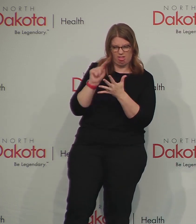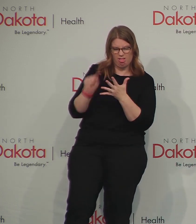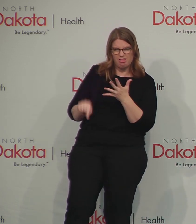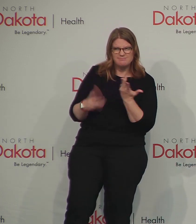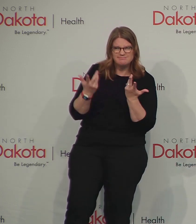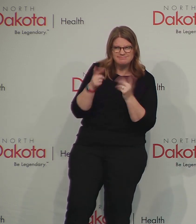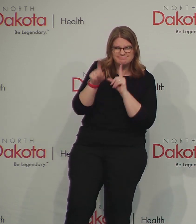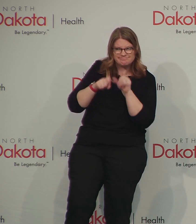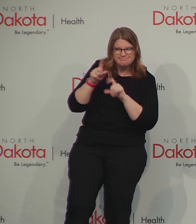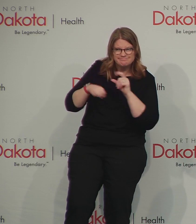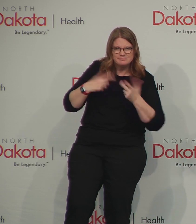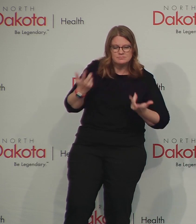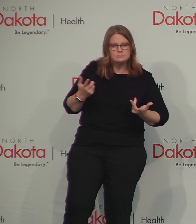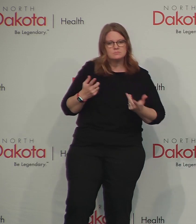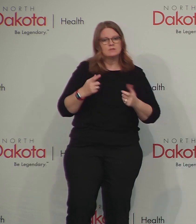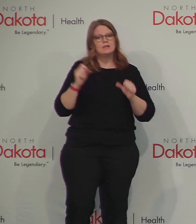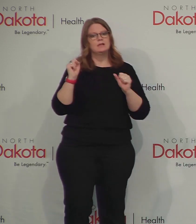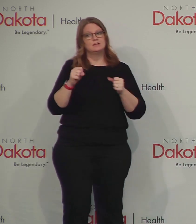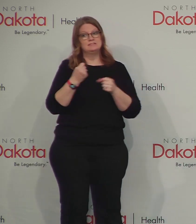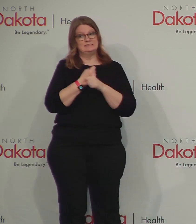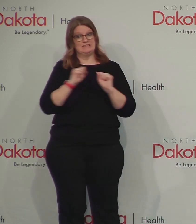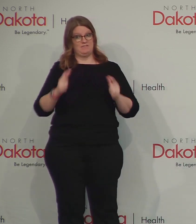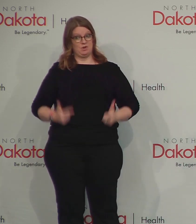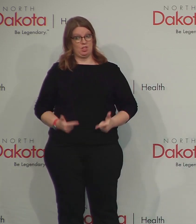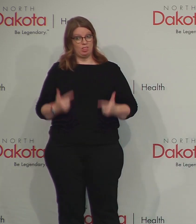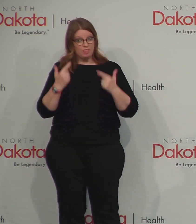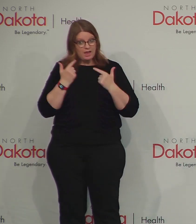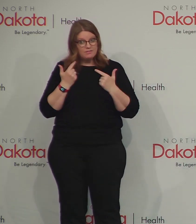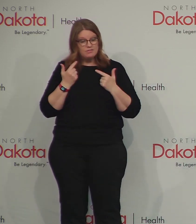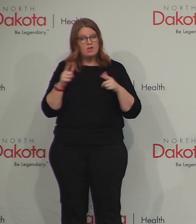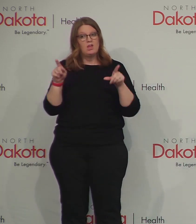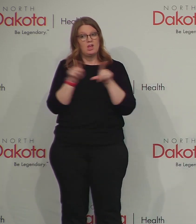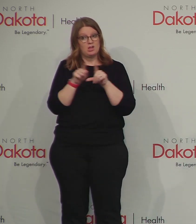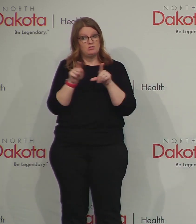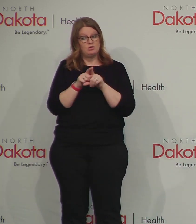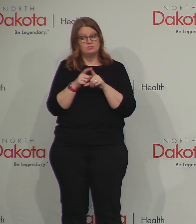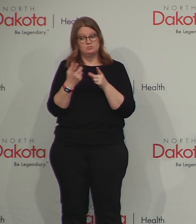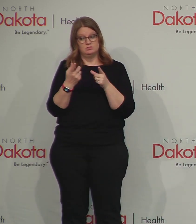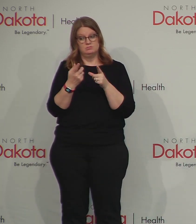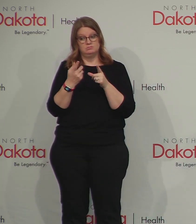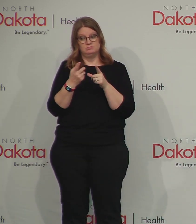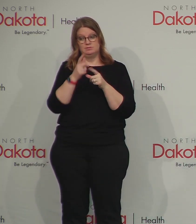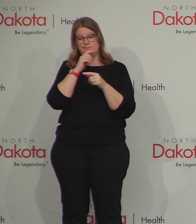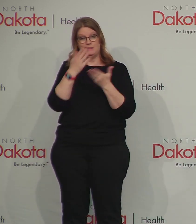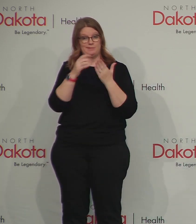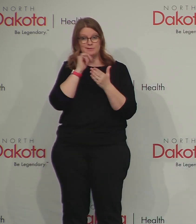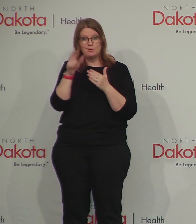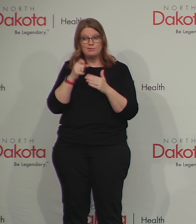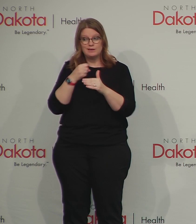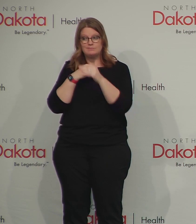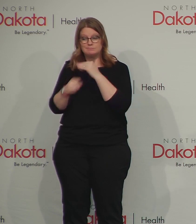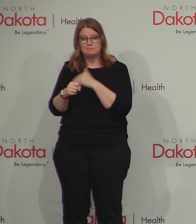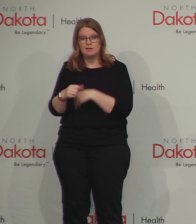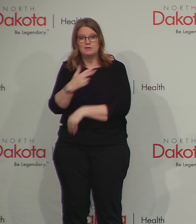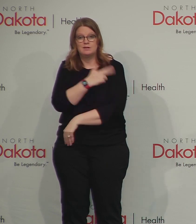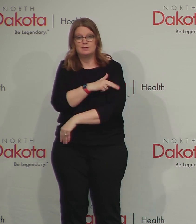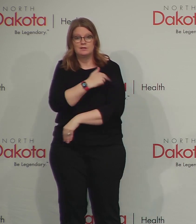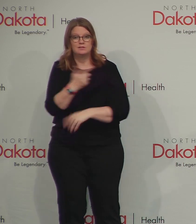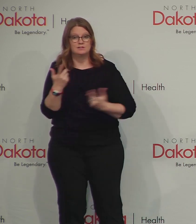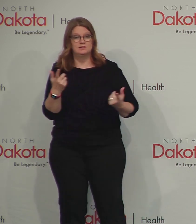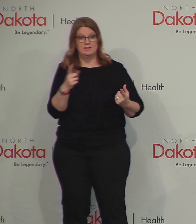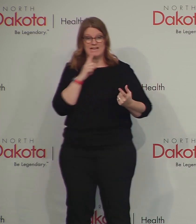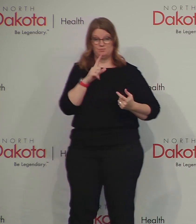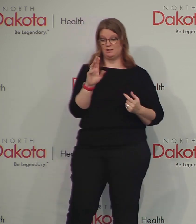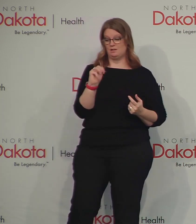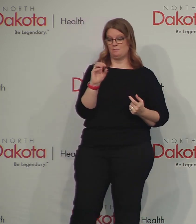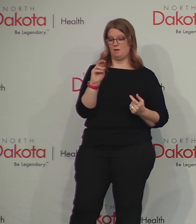also definitely save hospitalization. I mean, the dramatic decrease in hospitalization need for people that get on monoclonal antibodies early, there'll